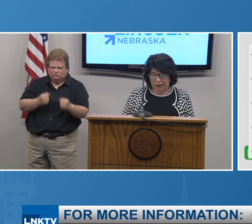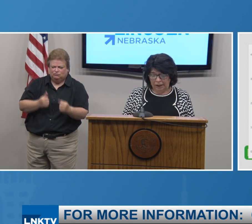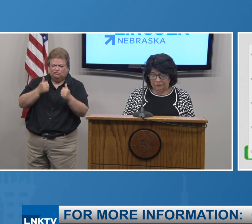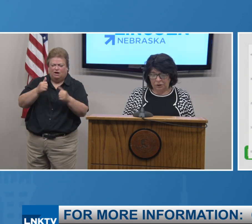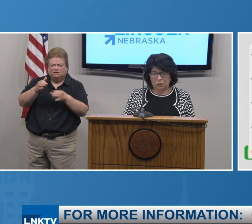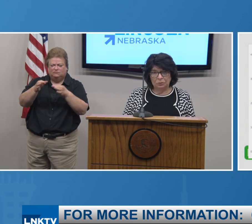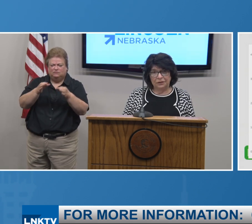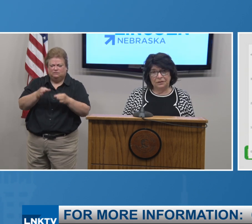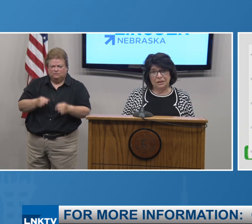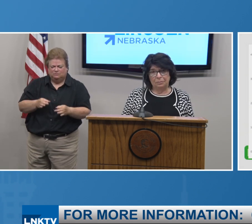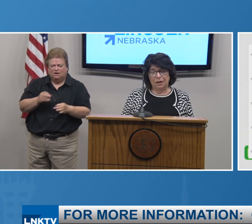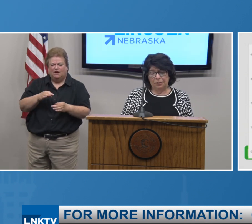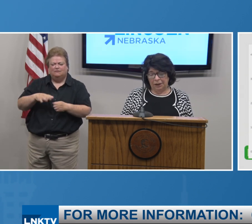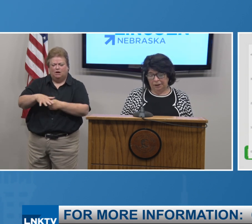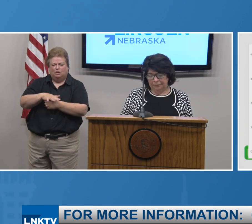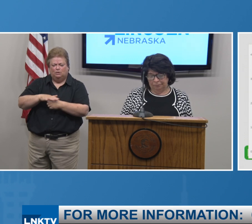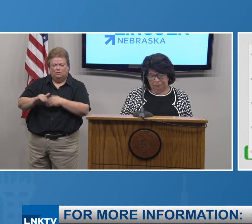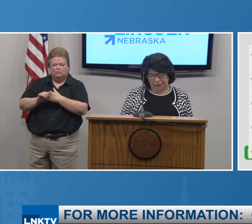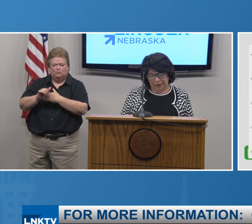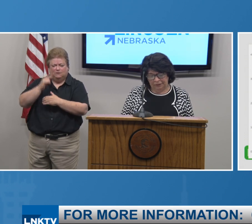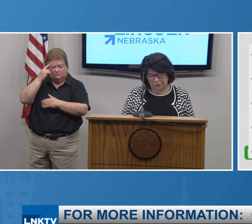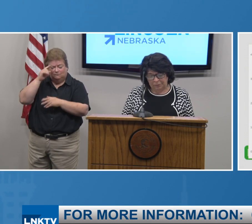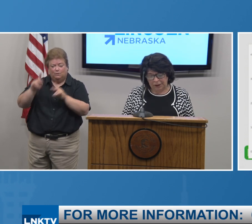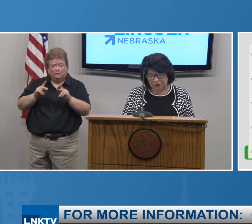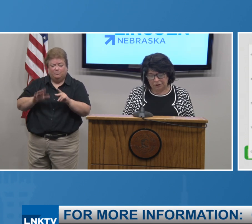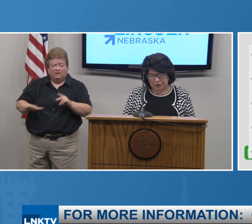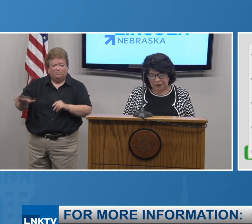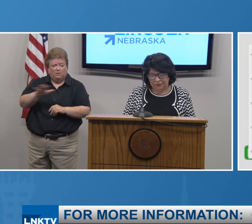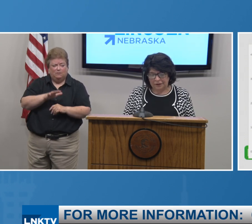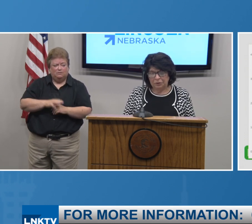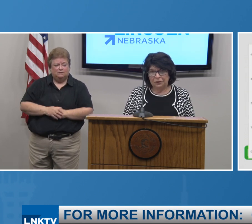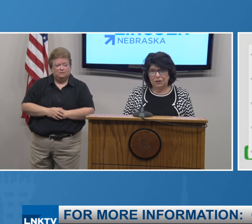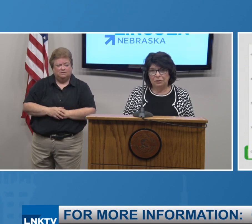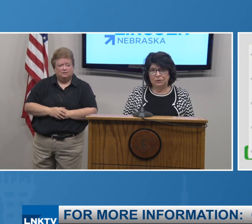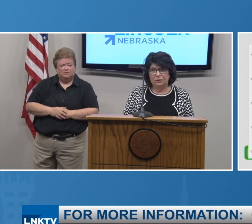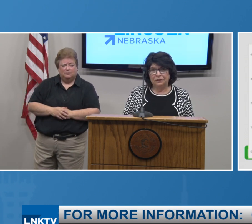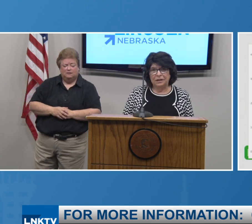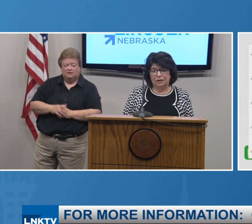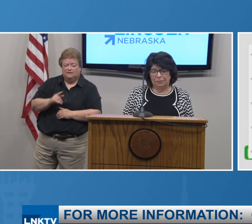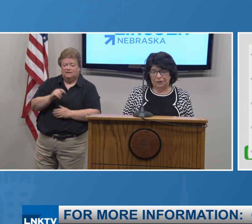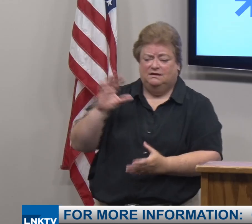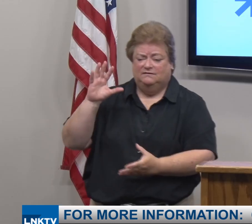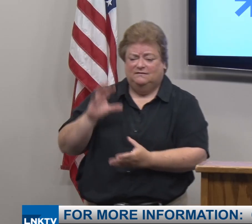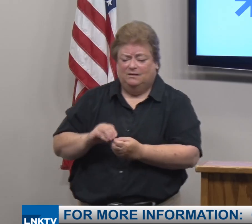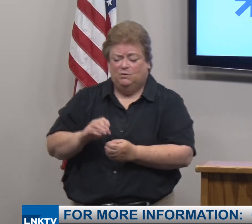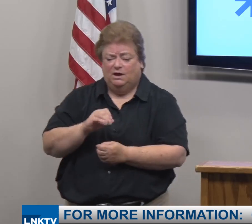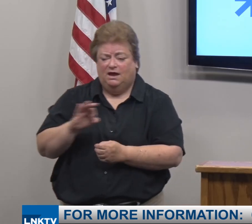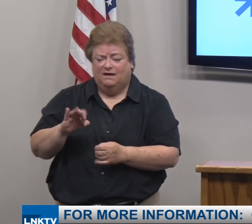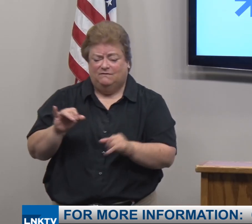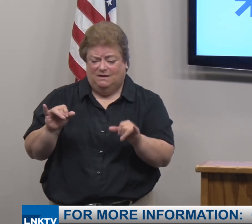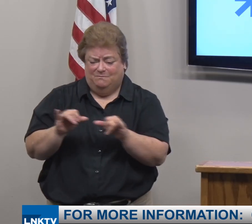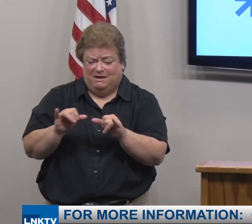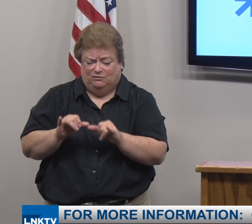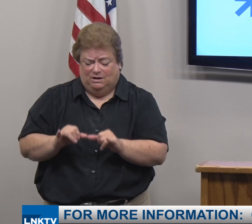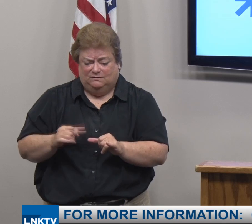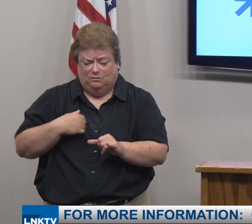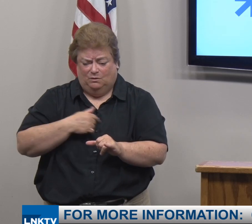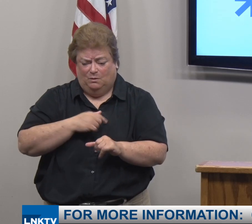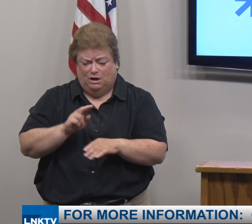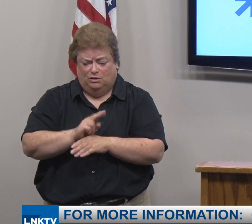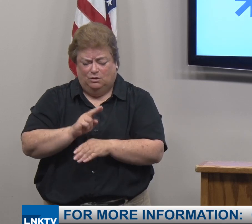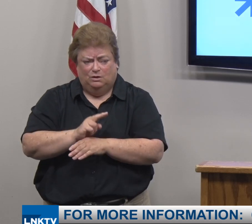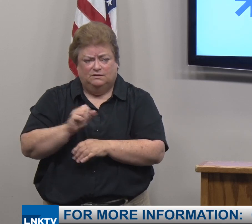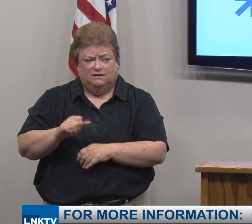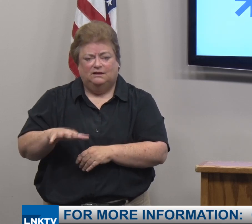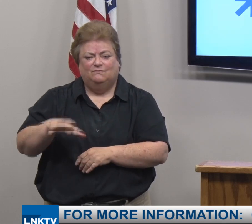description of local risk to the public. As a reminder, a summary of the COVID risk dial metrics can be found with the dial